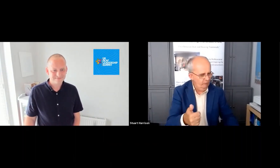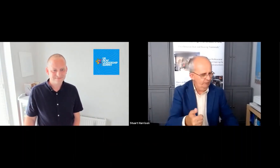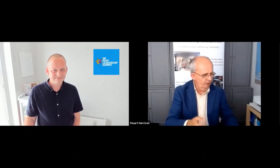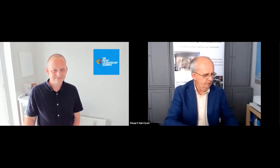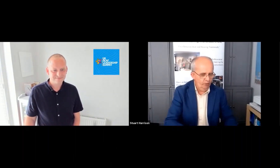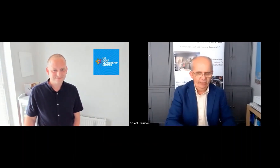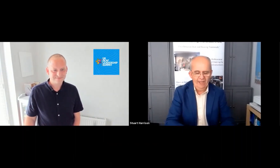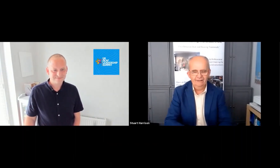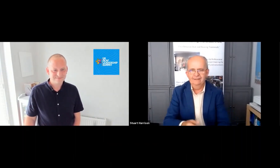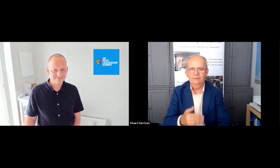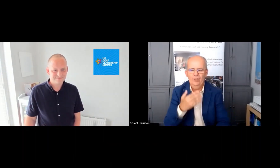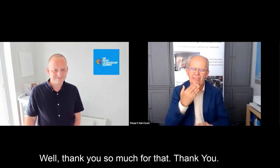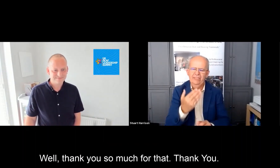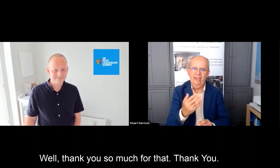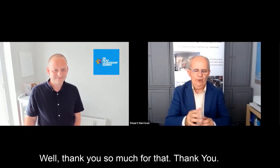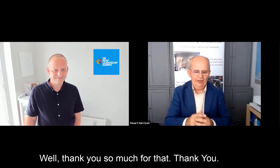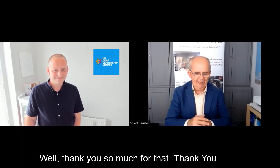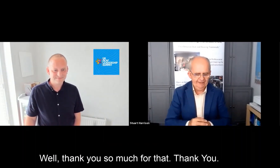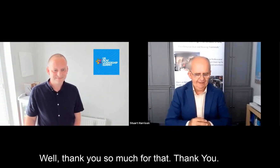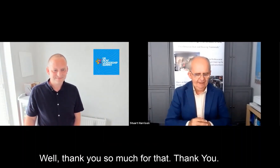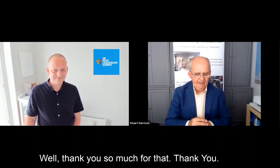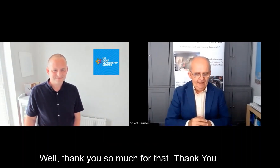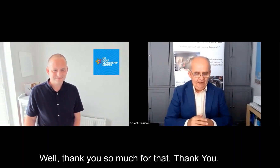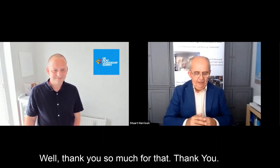Yeah, well, thank you so much for that. Thank you.